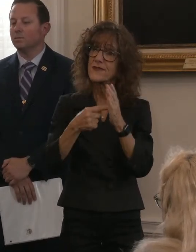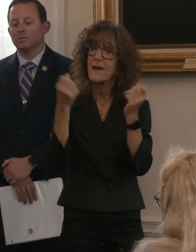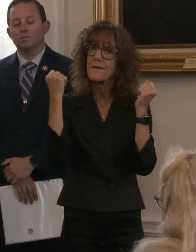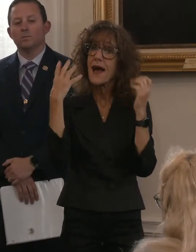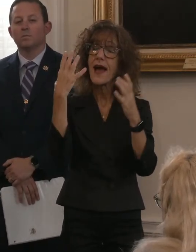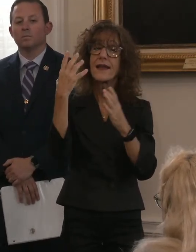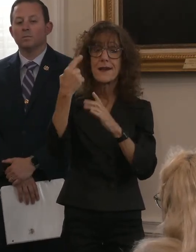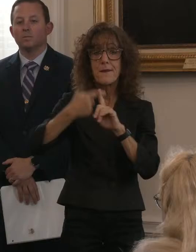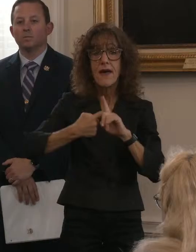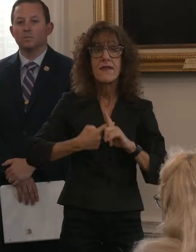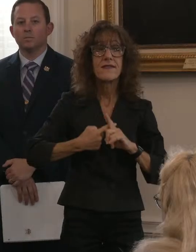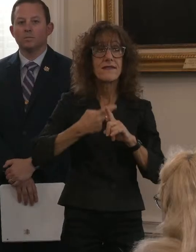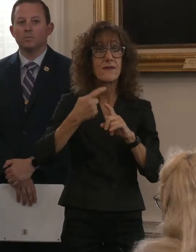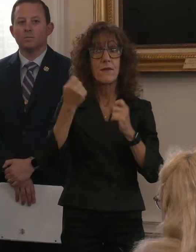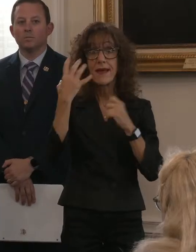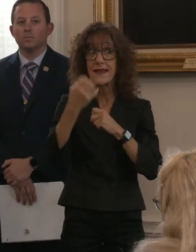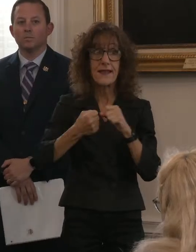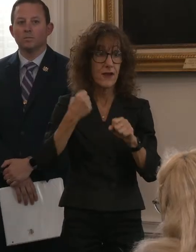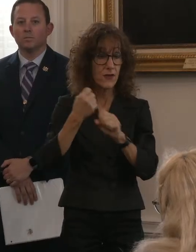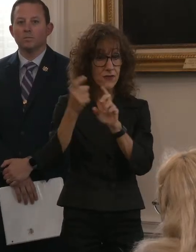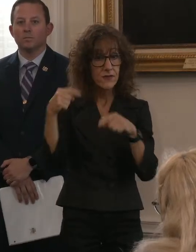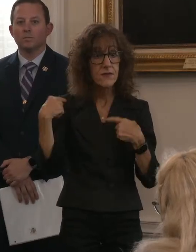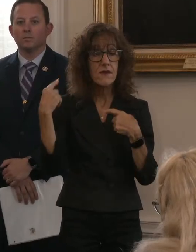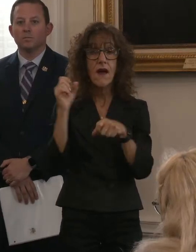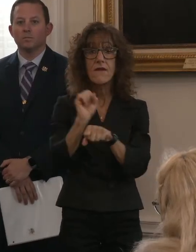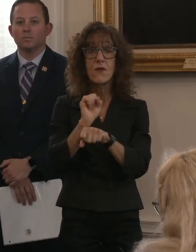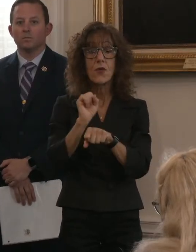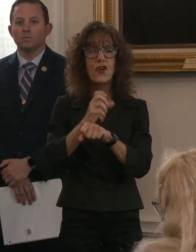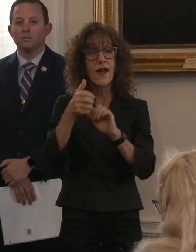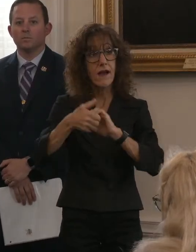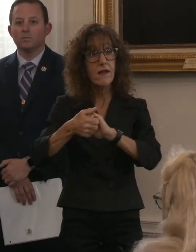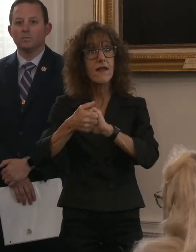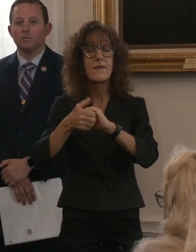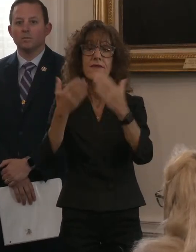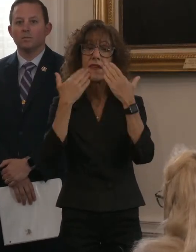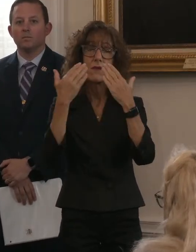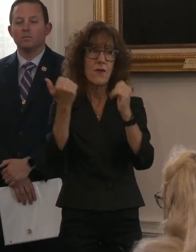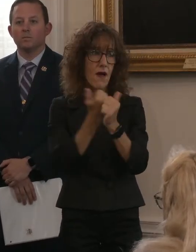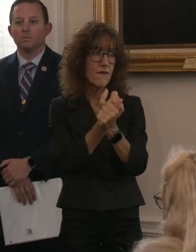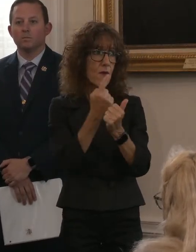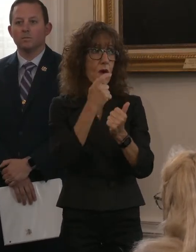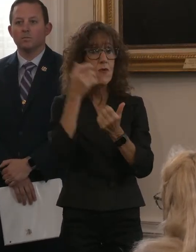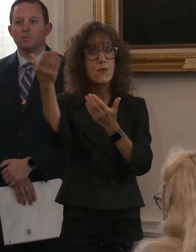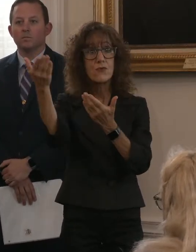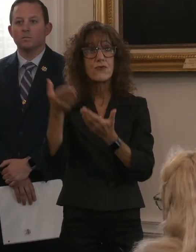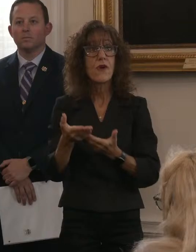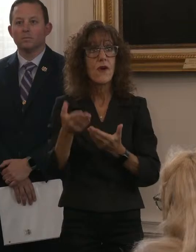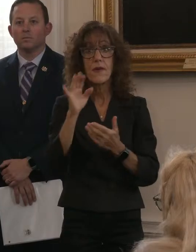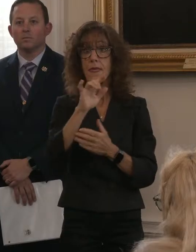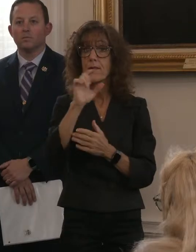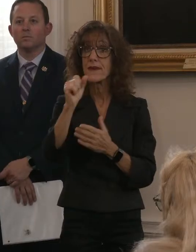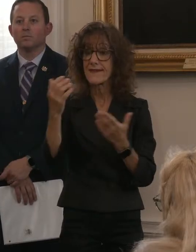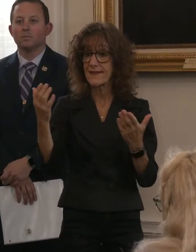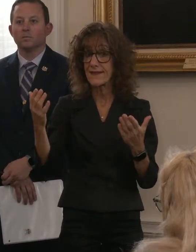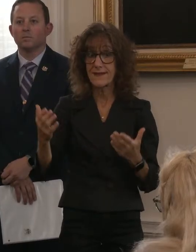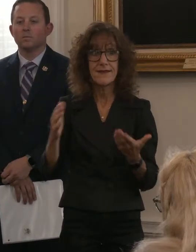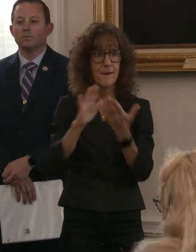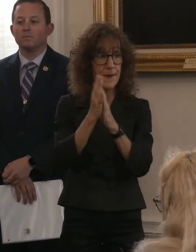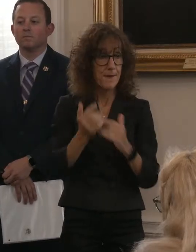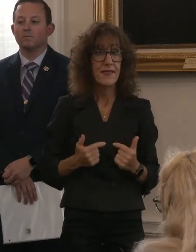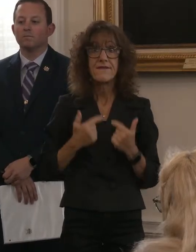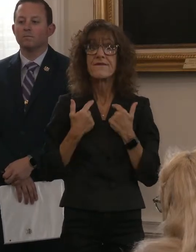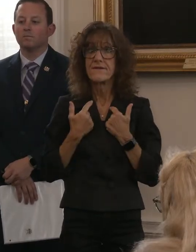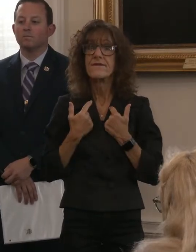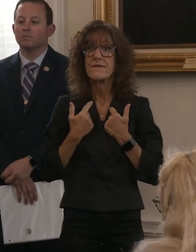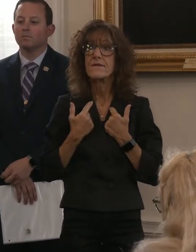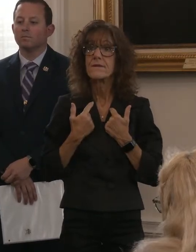years, of hard work and collaboration. So thank you to everyone who brought these bills to life.